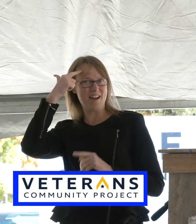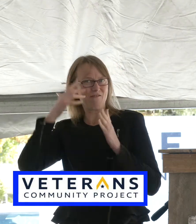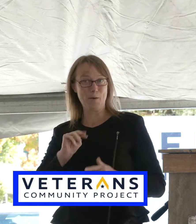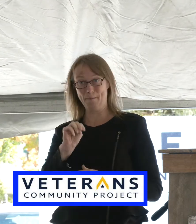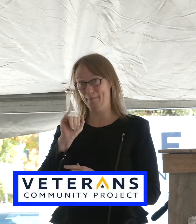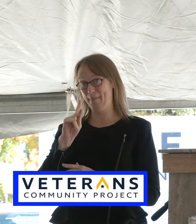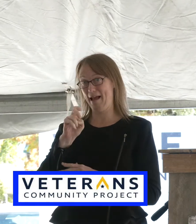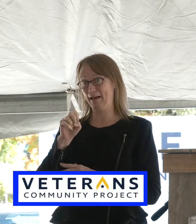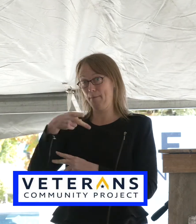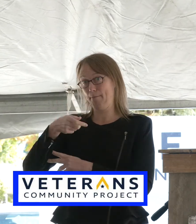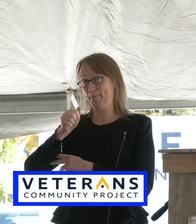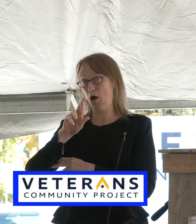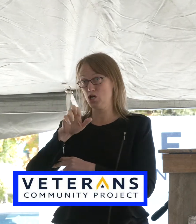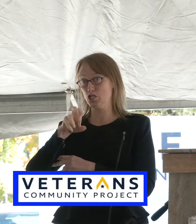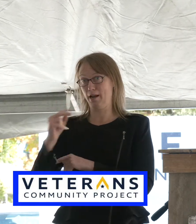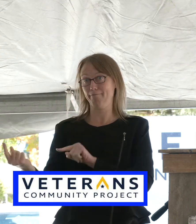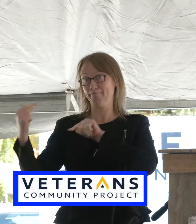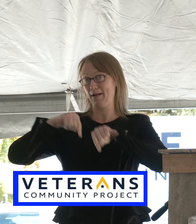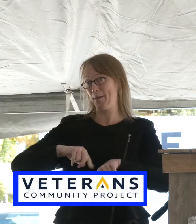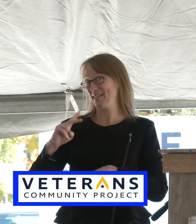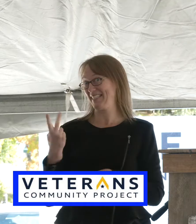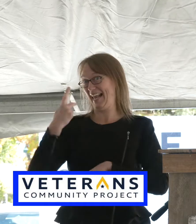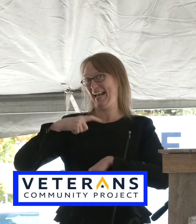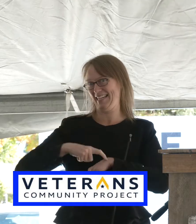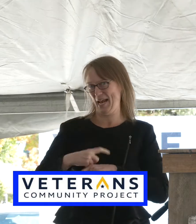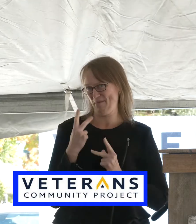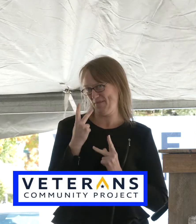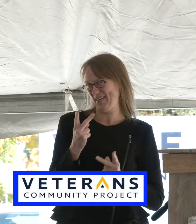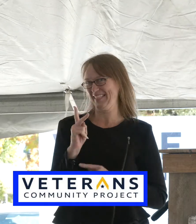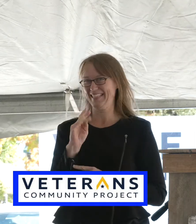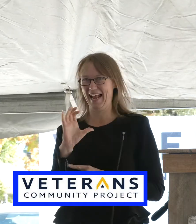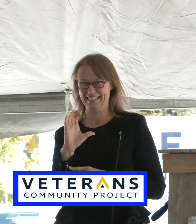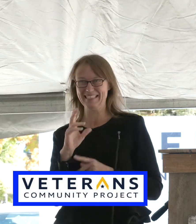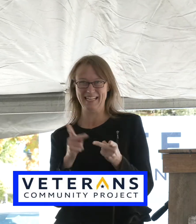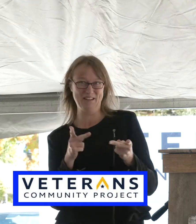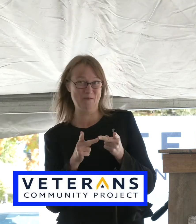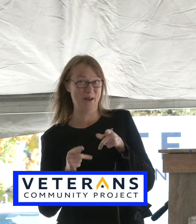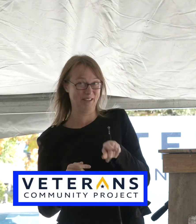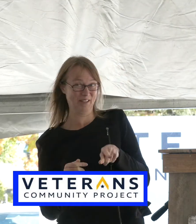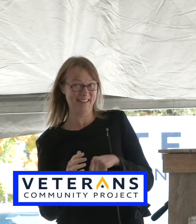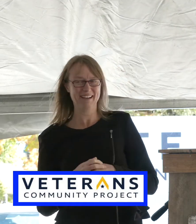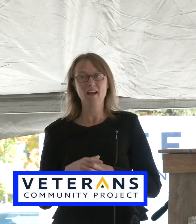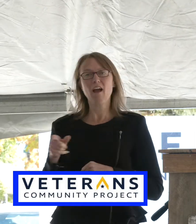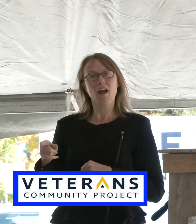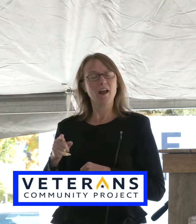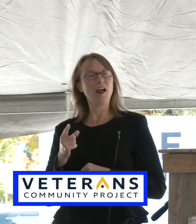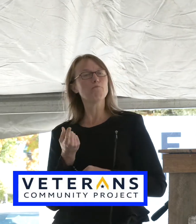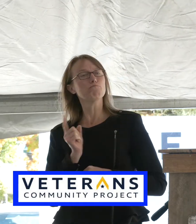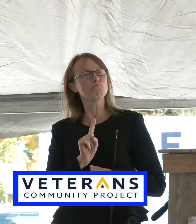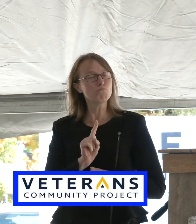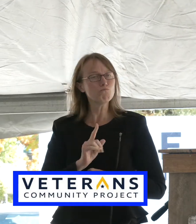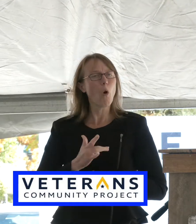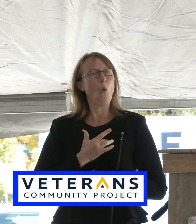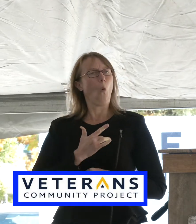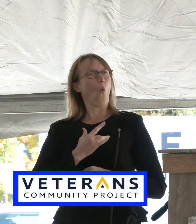City. And, you know, in that conversation, which obviously went very well, he was inspired by the place just as I was inspired